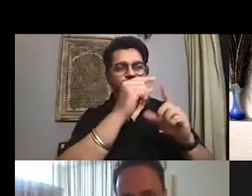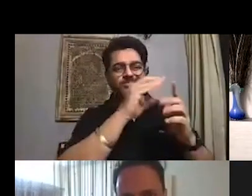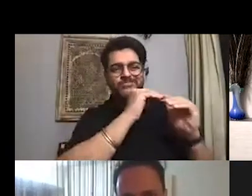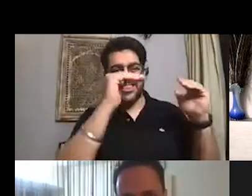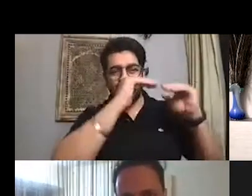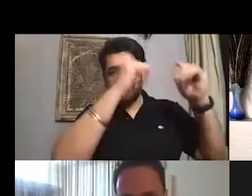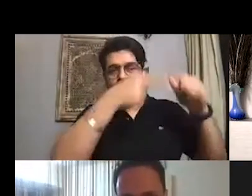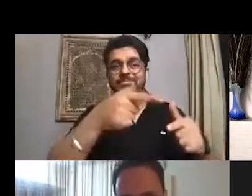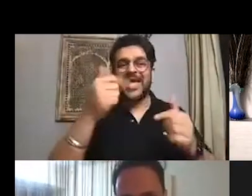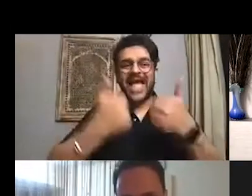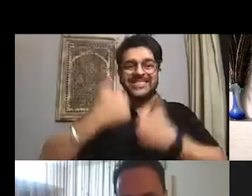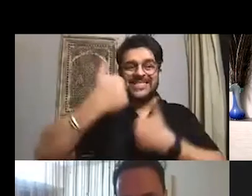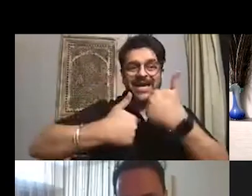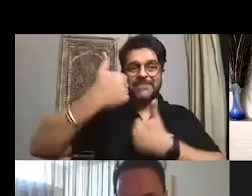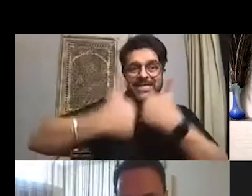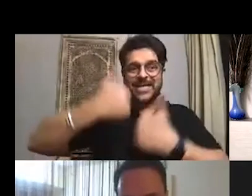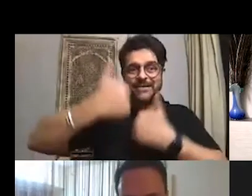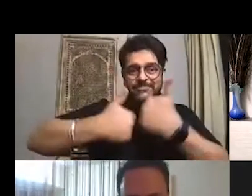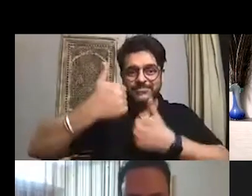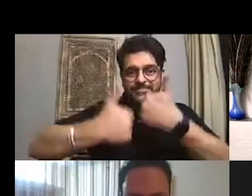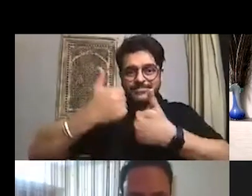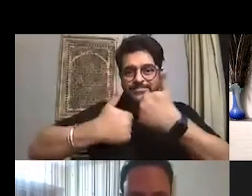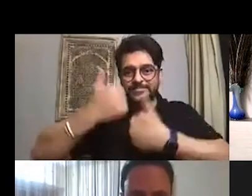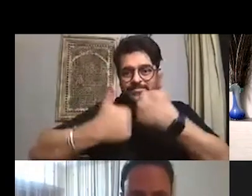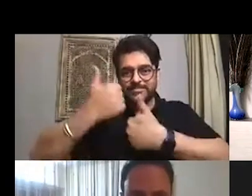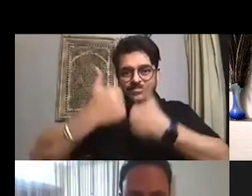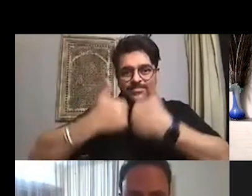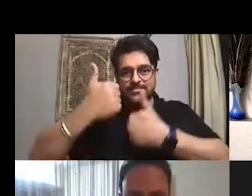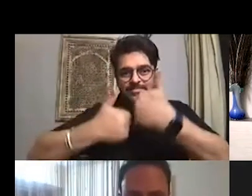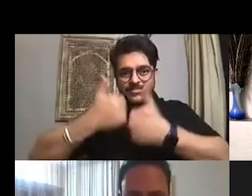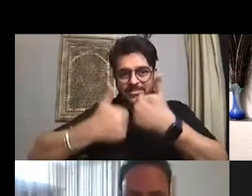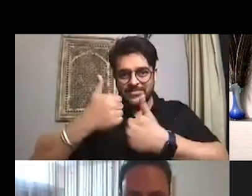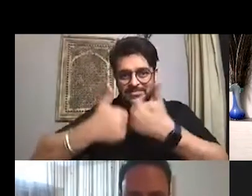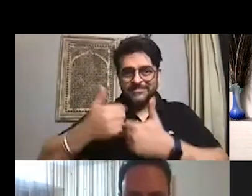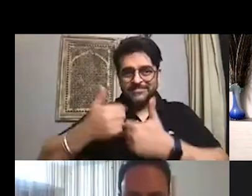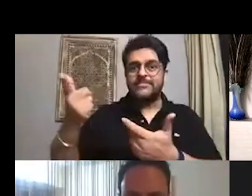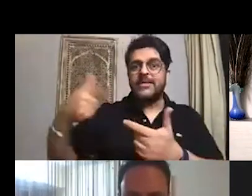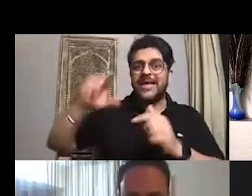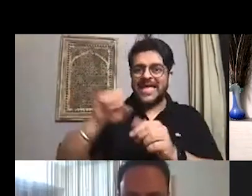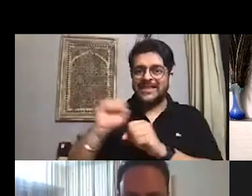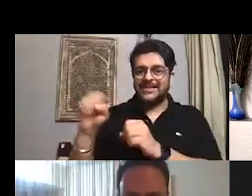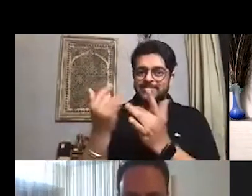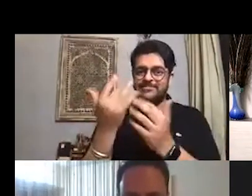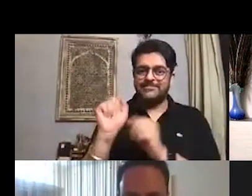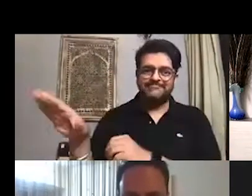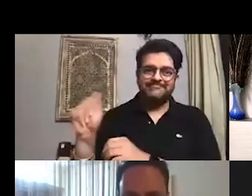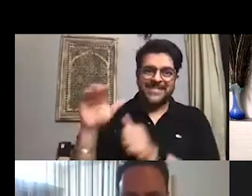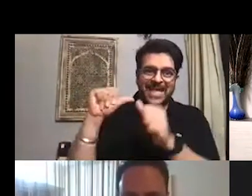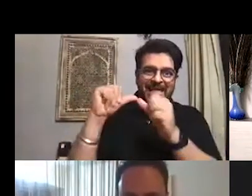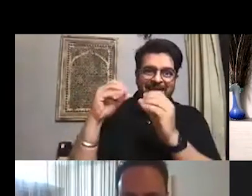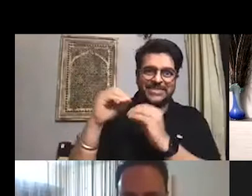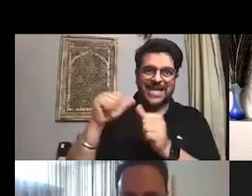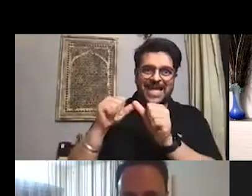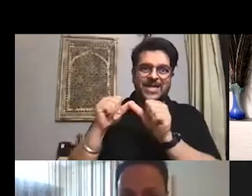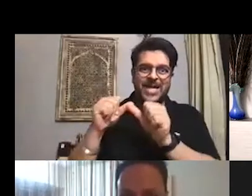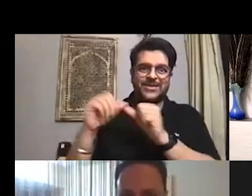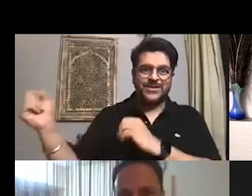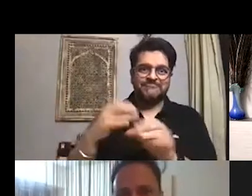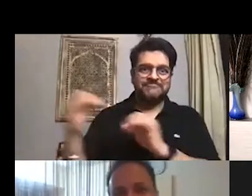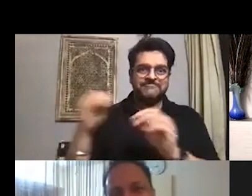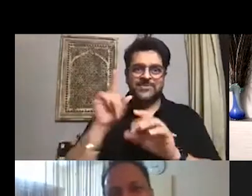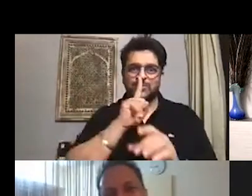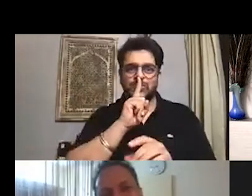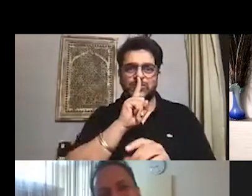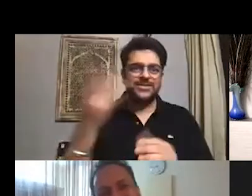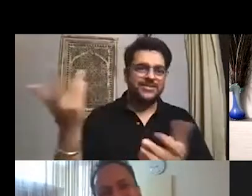or in higher education studies, during their exams they can cheat. they